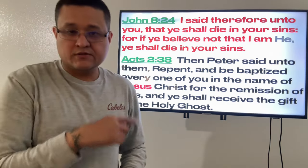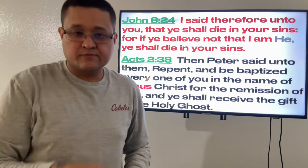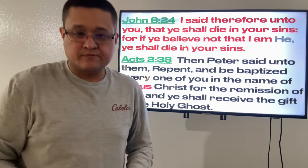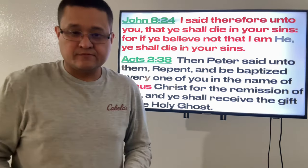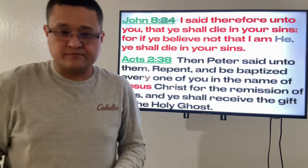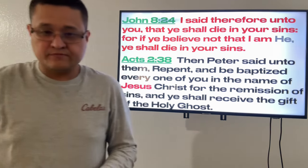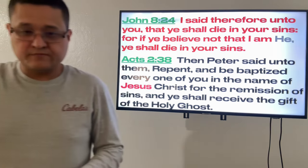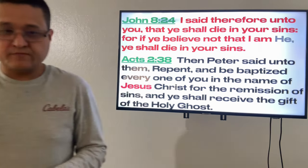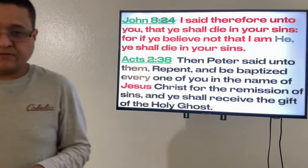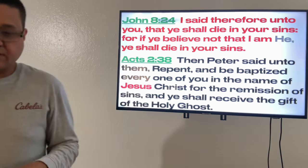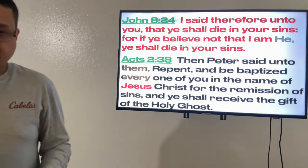Go ahead and breathe.